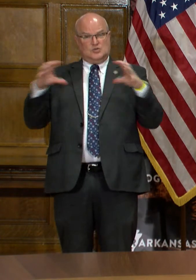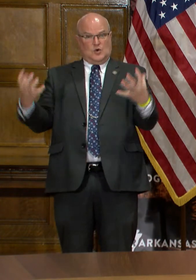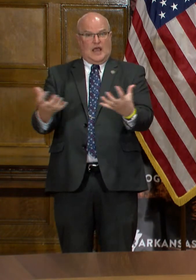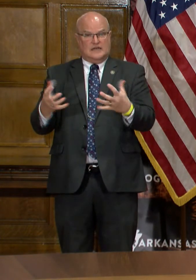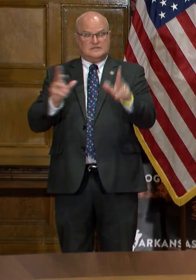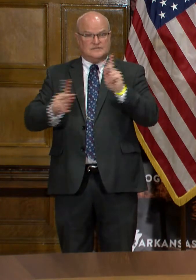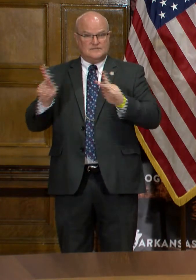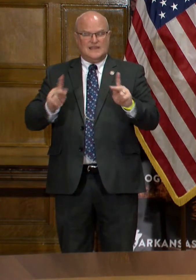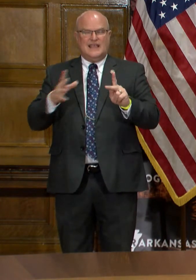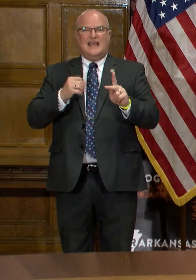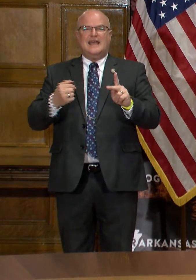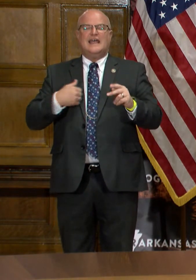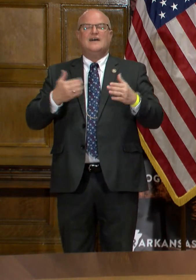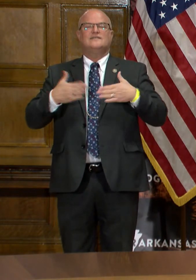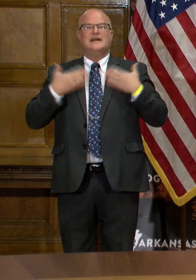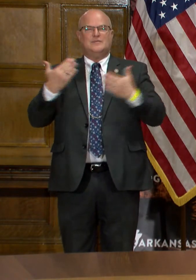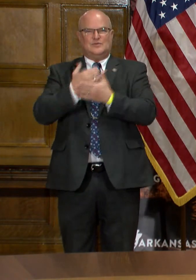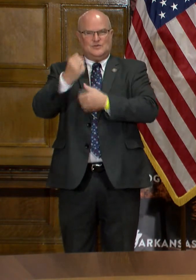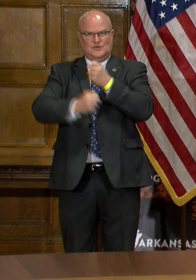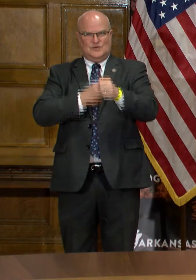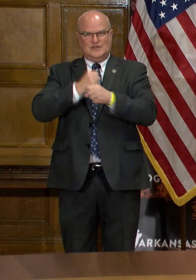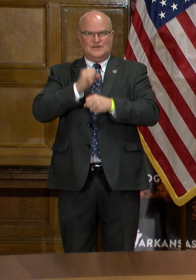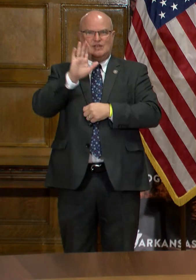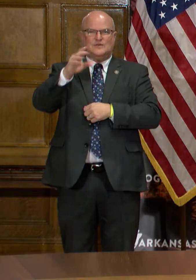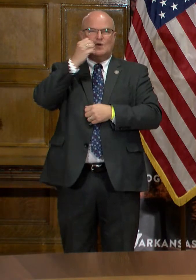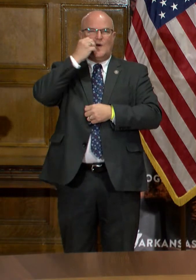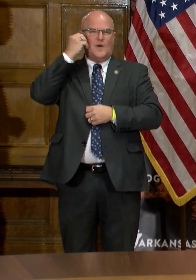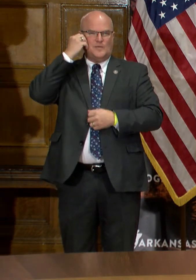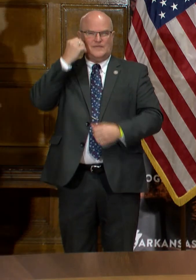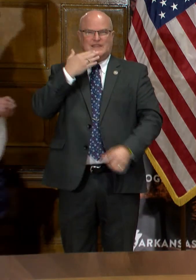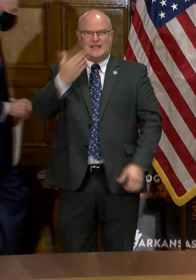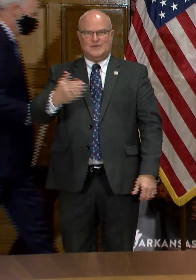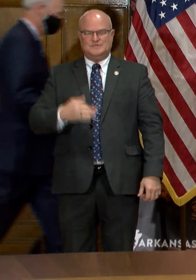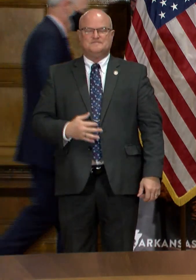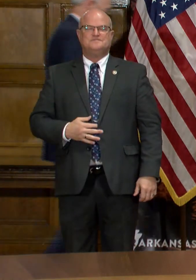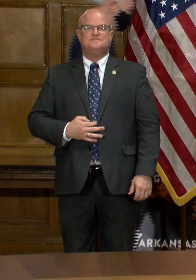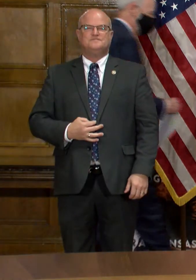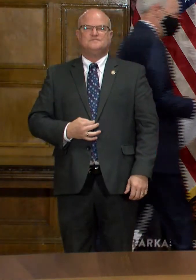and have a prosperous and happy New Year in your homes. Thank you.